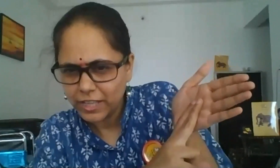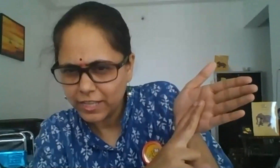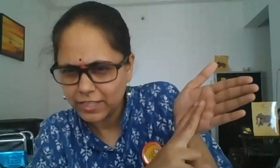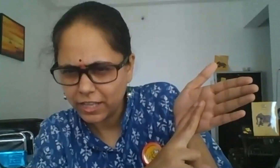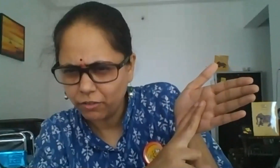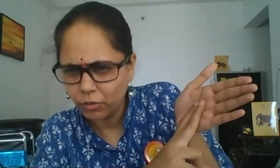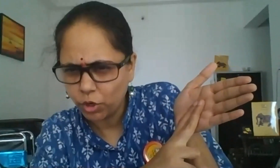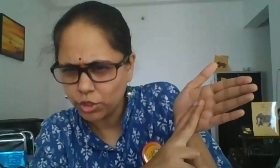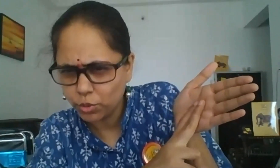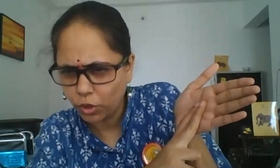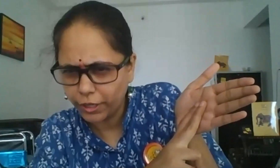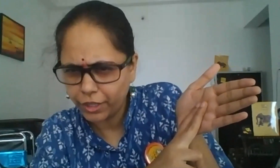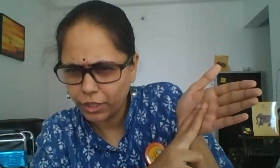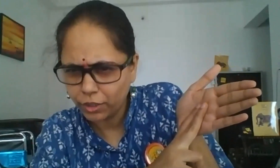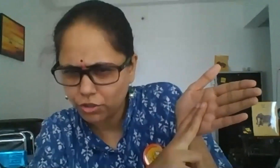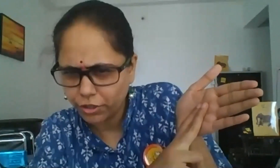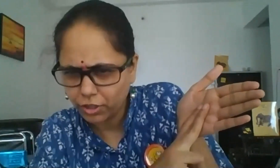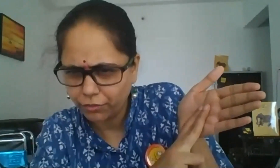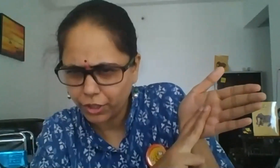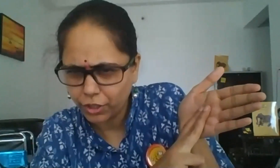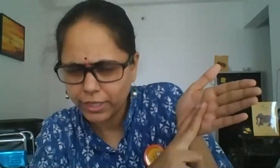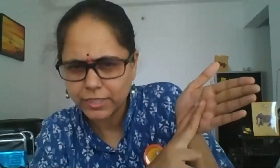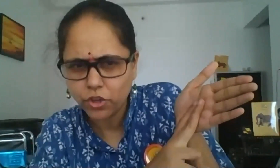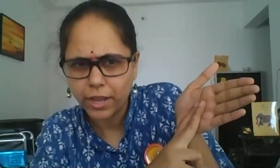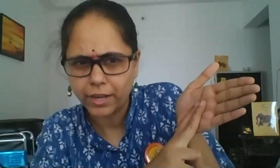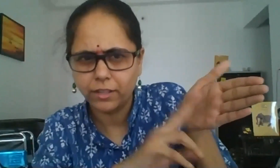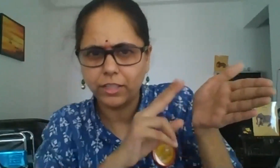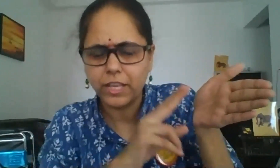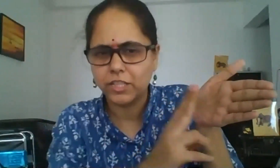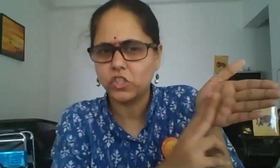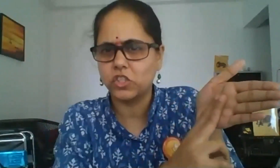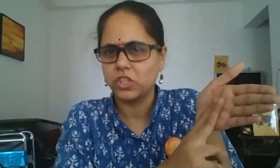Yes, anyone wants to volunteer to join the video, raise your hand. Yes.